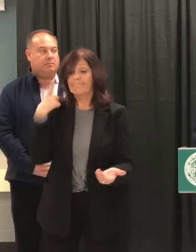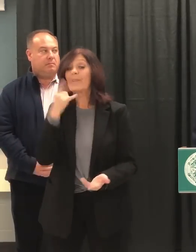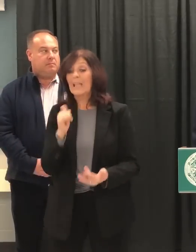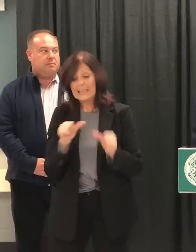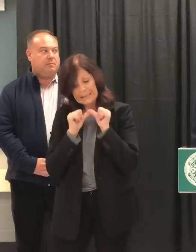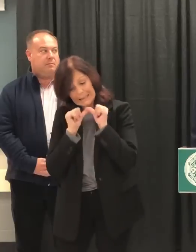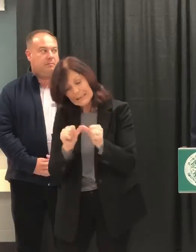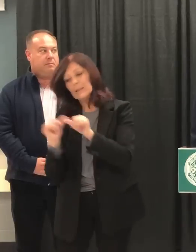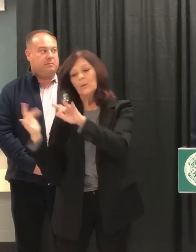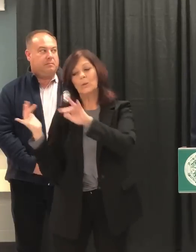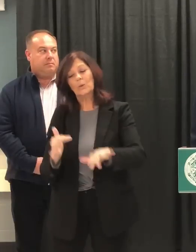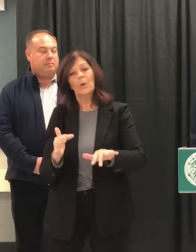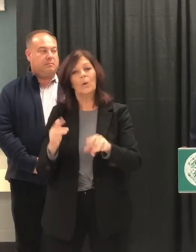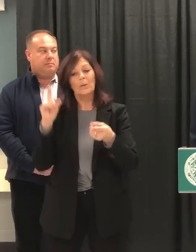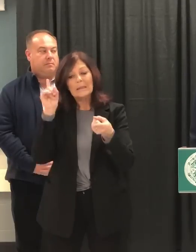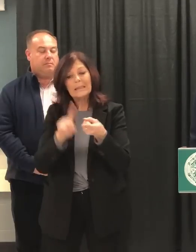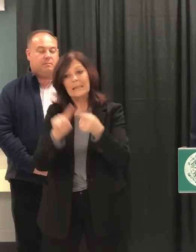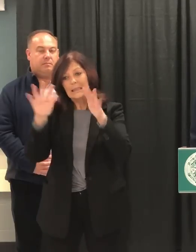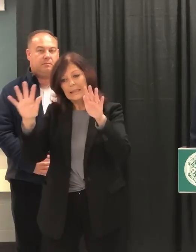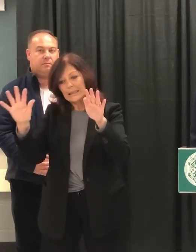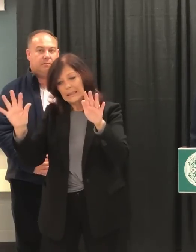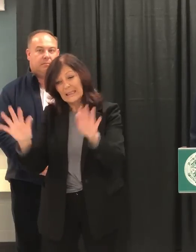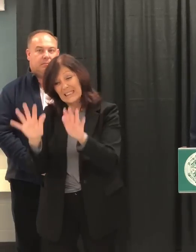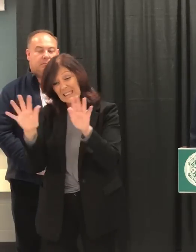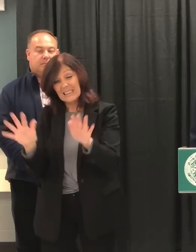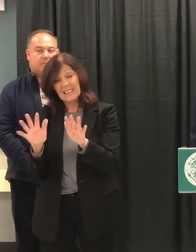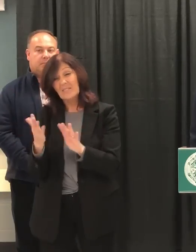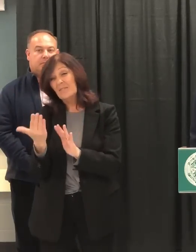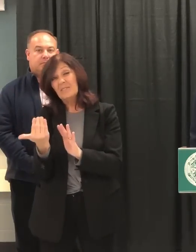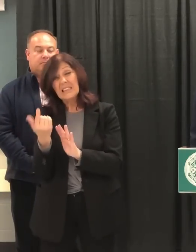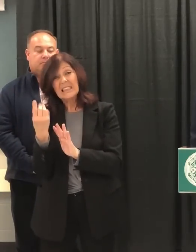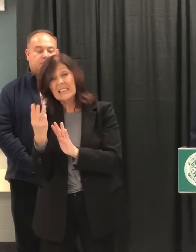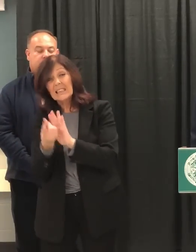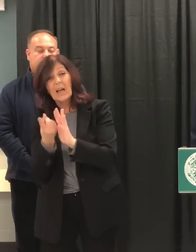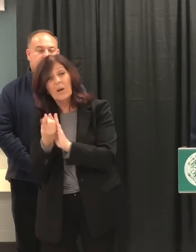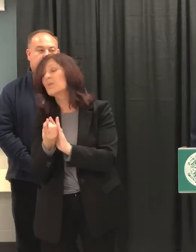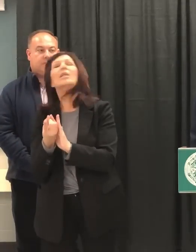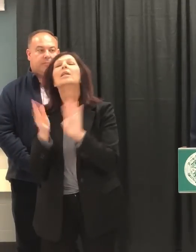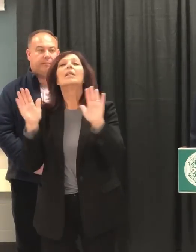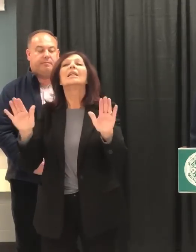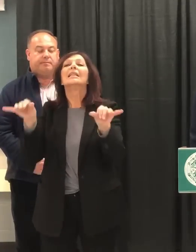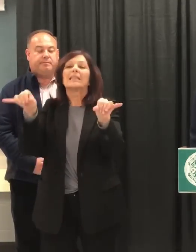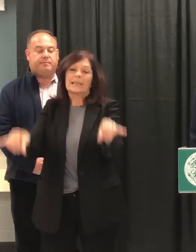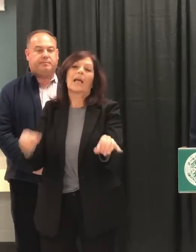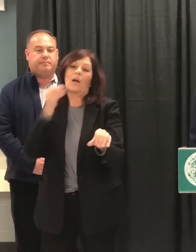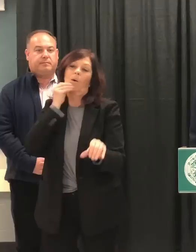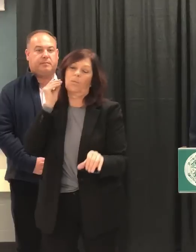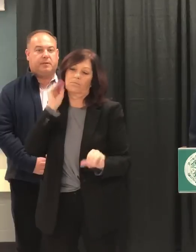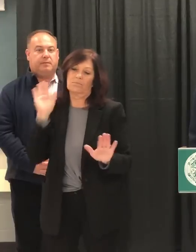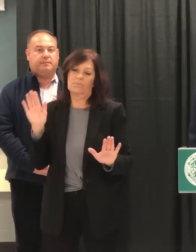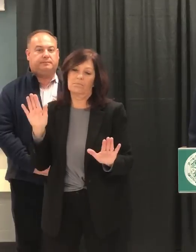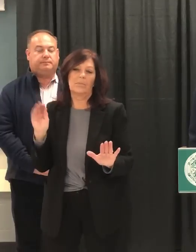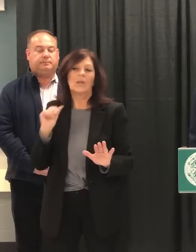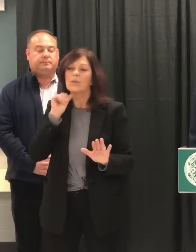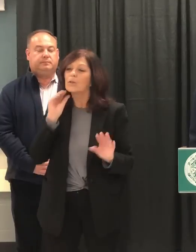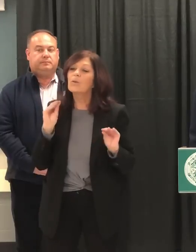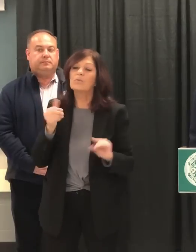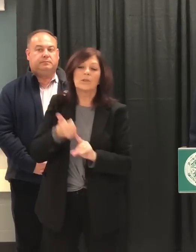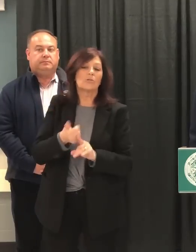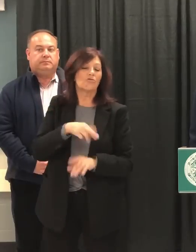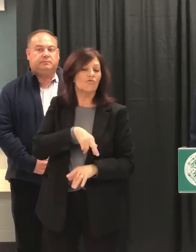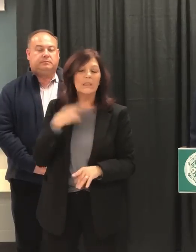see it over the next 15 to 16 hours. So the best thing you can do is just stay home. Don't put yourself at